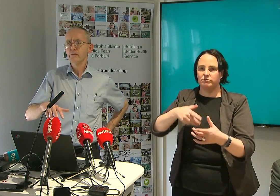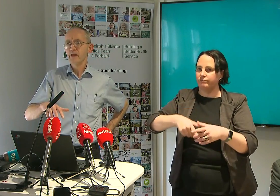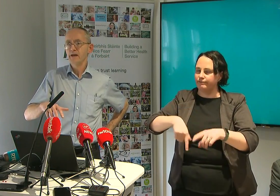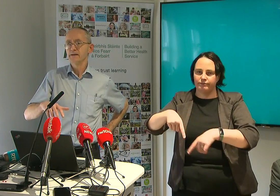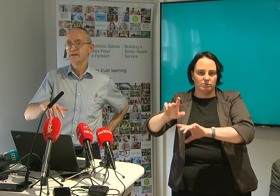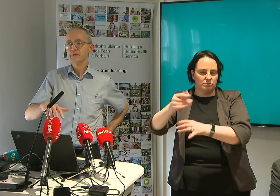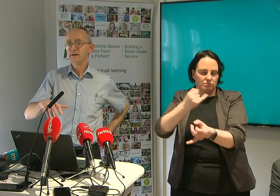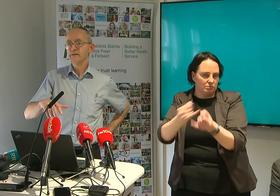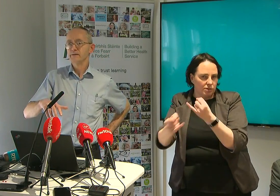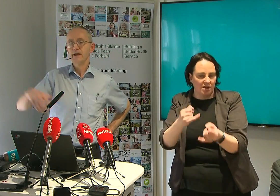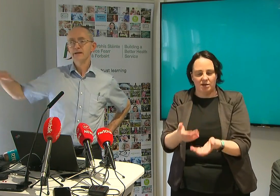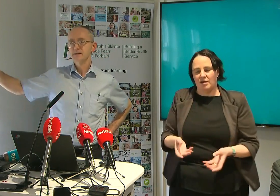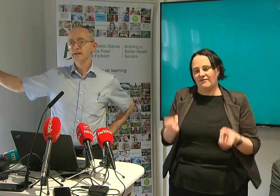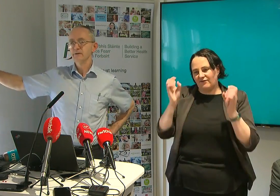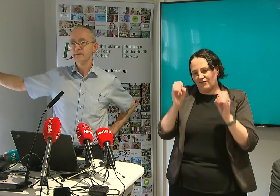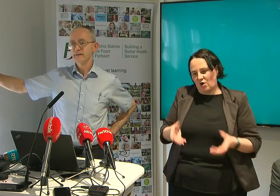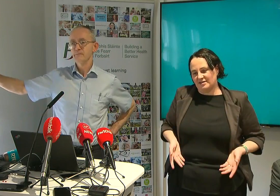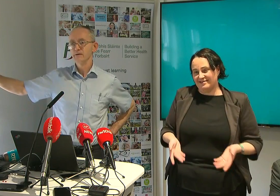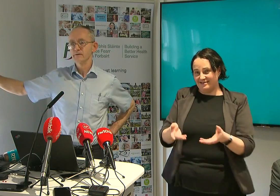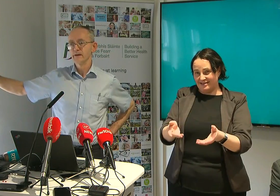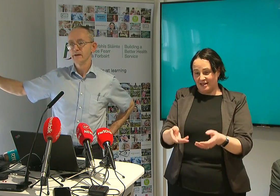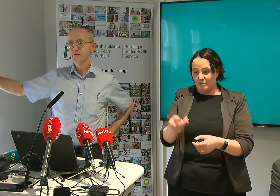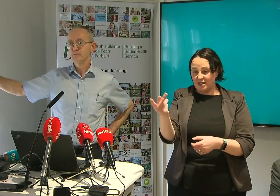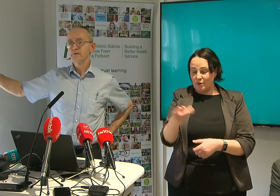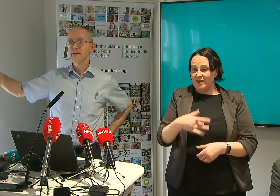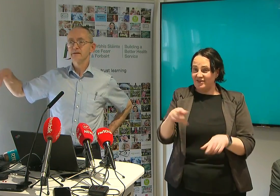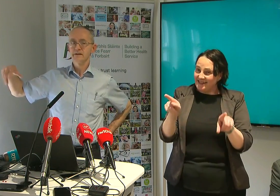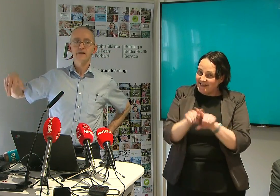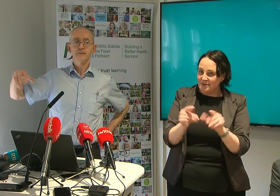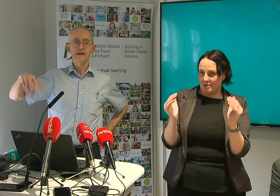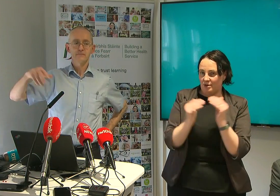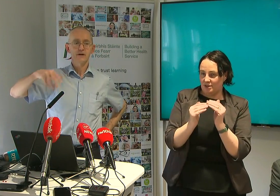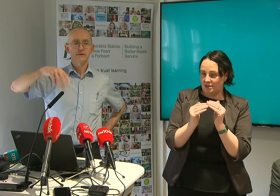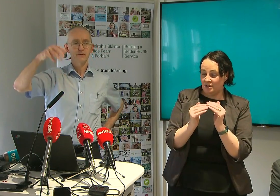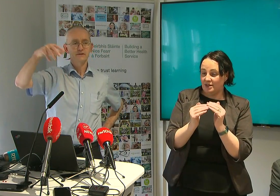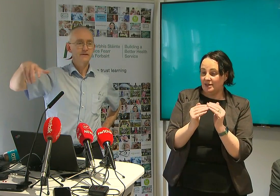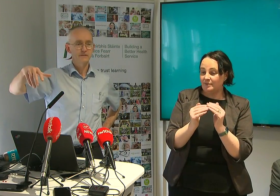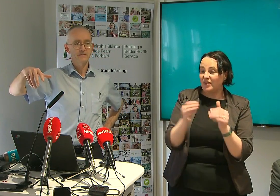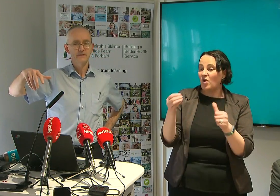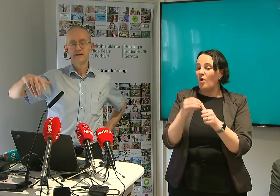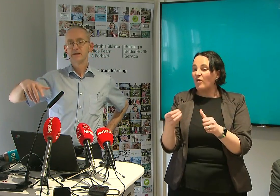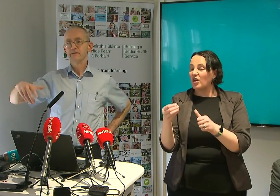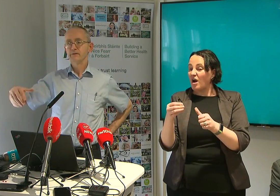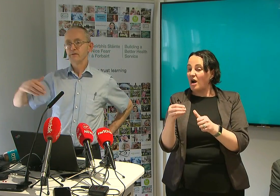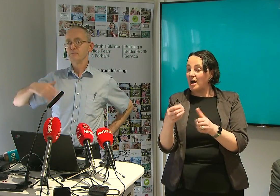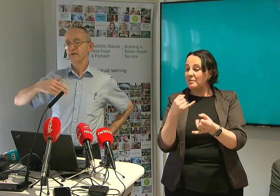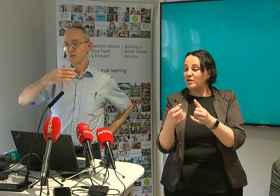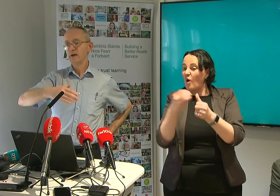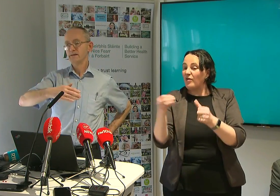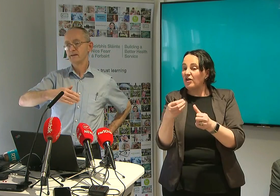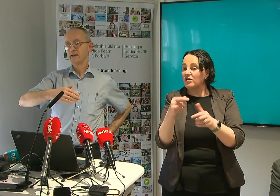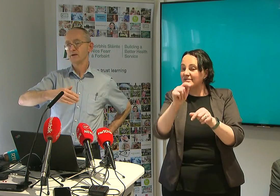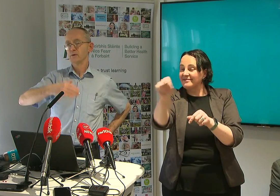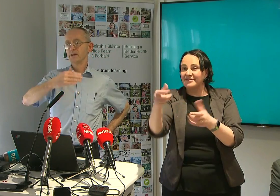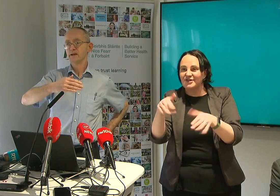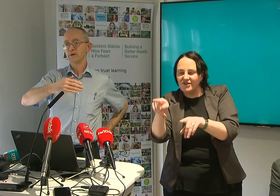of course they can, because they're actually living in the same house. So provided they're not playing ball with a bunch of other people, if there's someplace